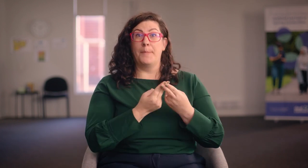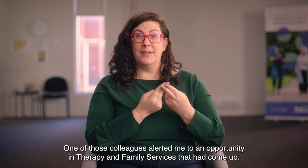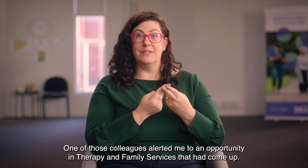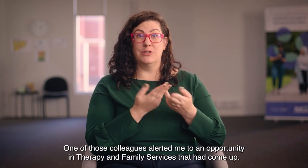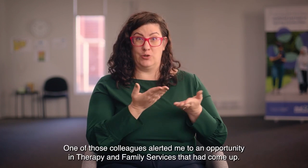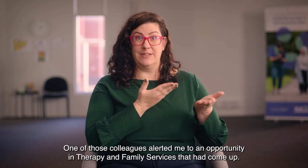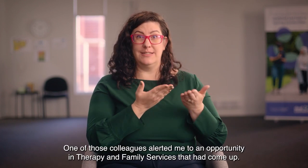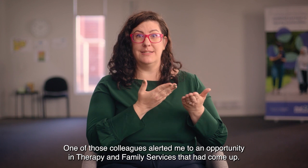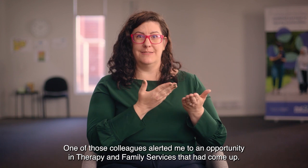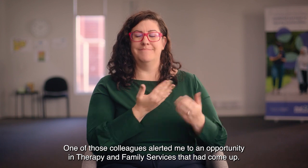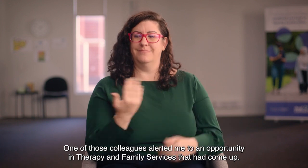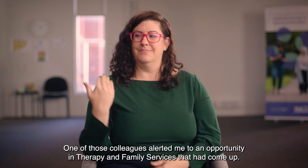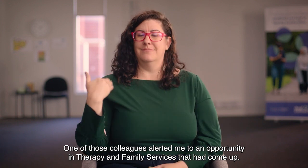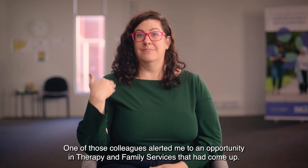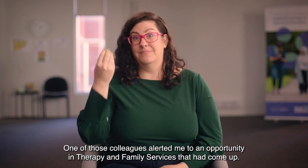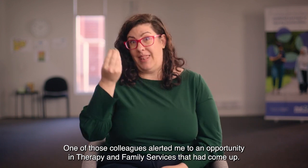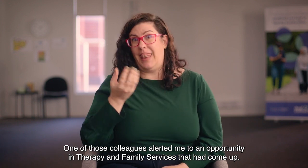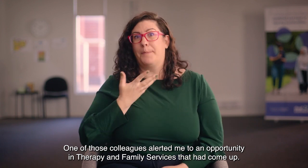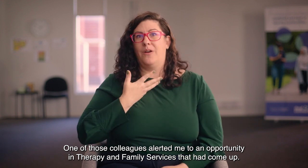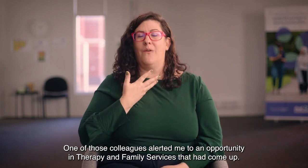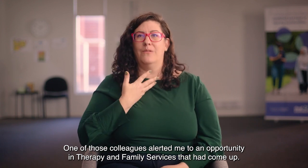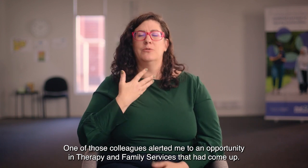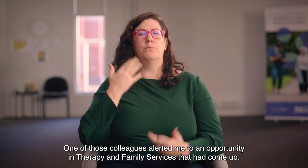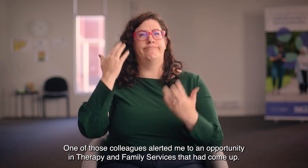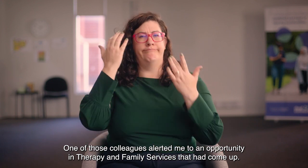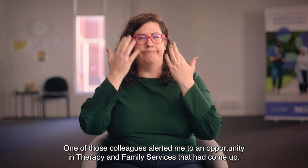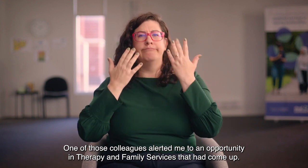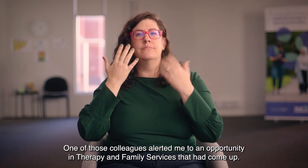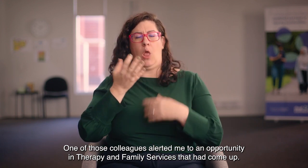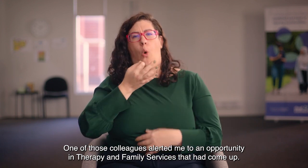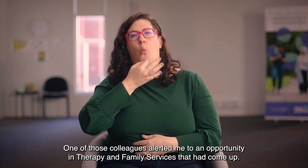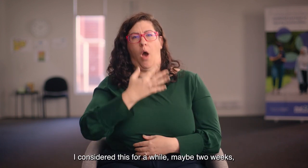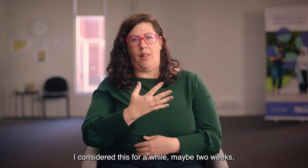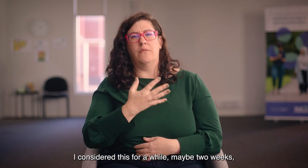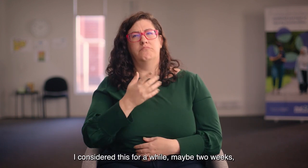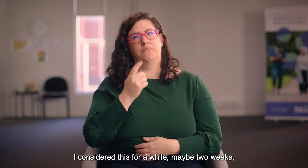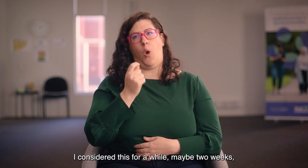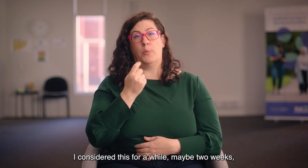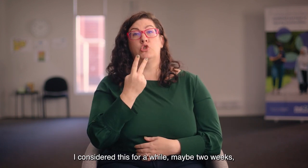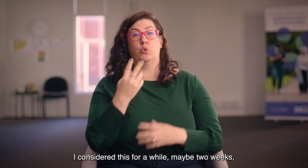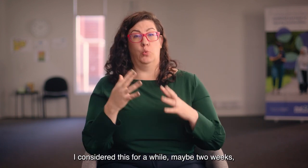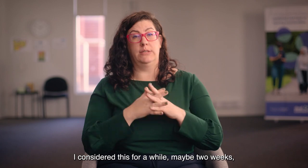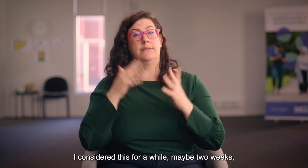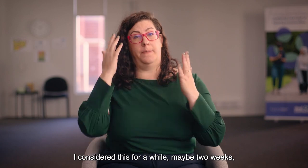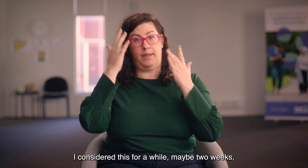One of those colleagues alerted me to an opportunity in therapy and family services that had come up. I considered this for a while, maybe 2